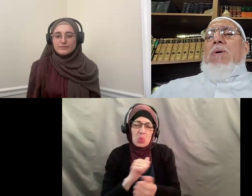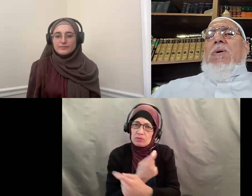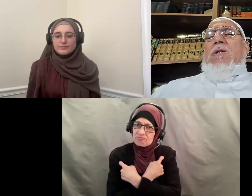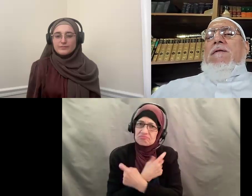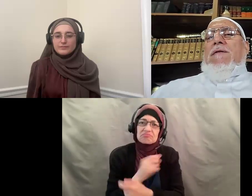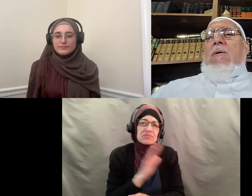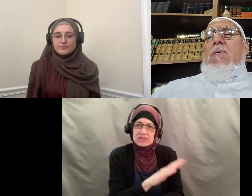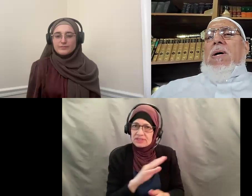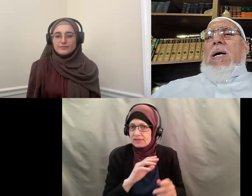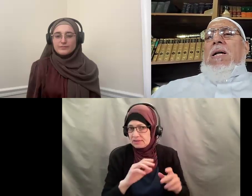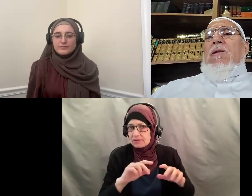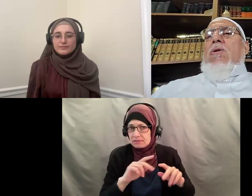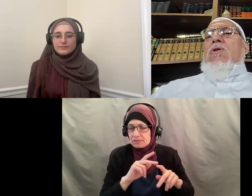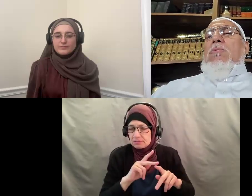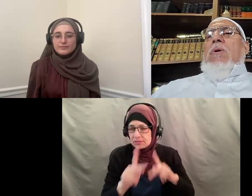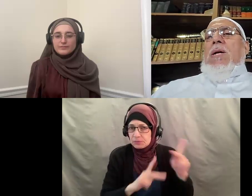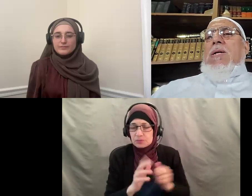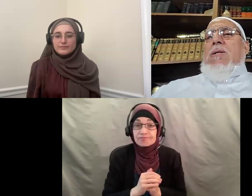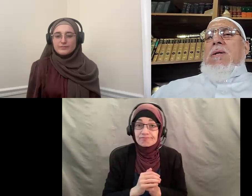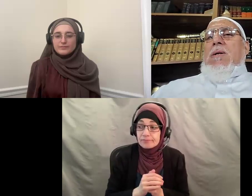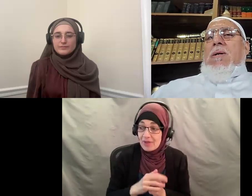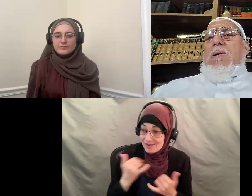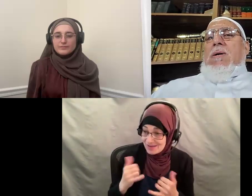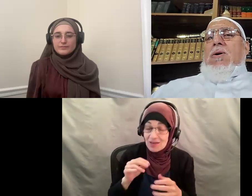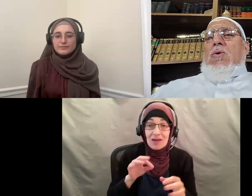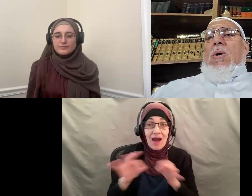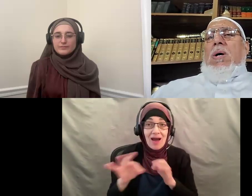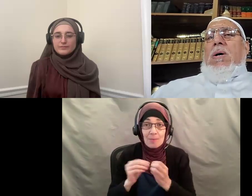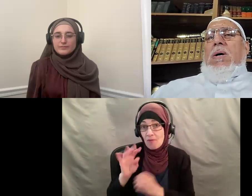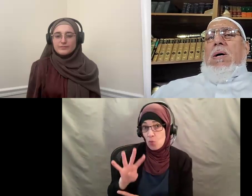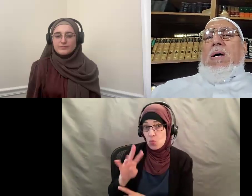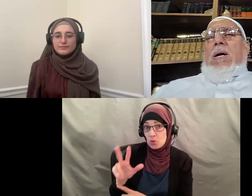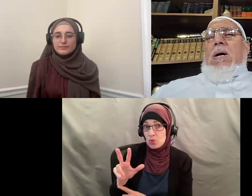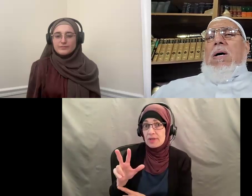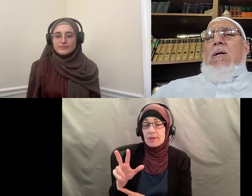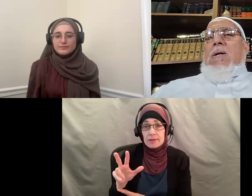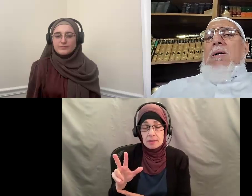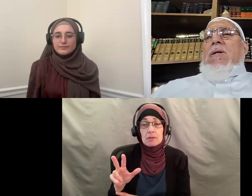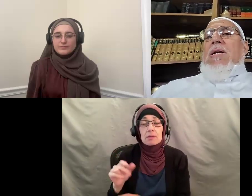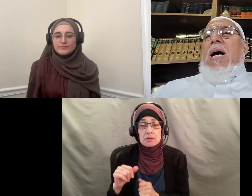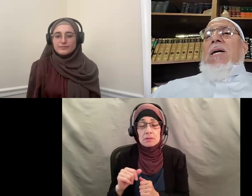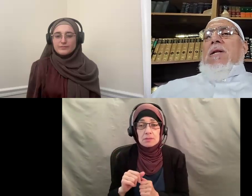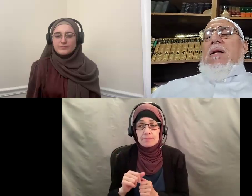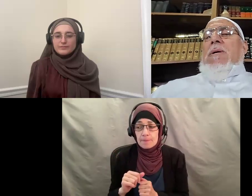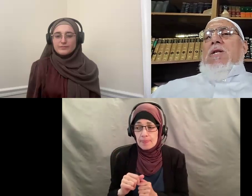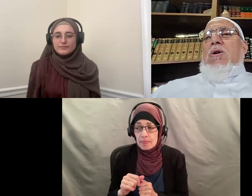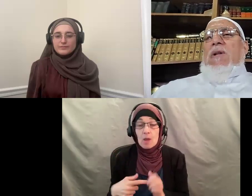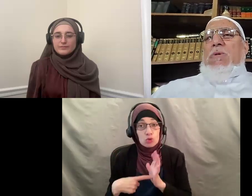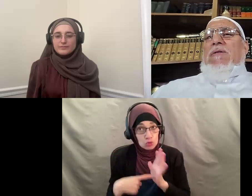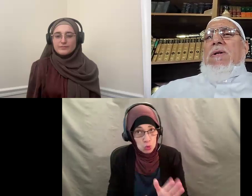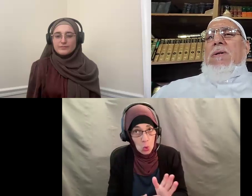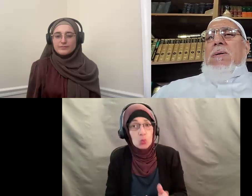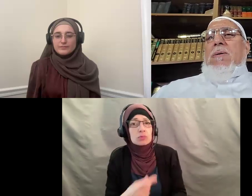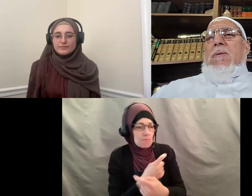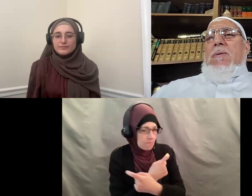it rebukes Pharaoh and those communities who are denying the message of